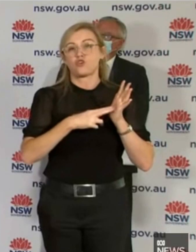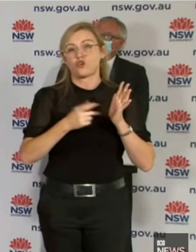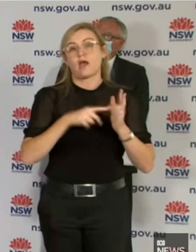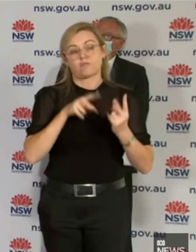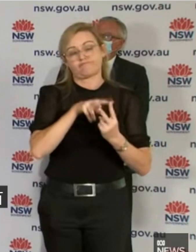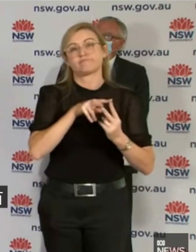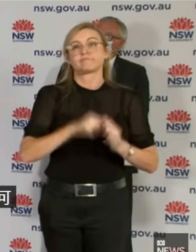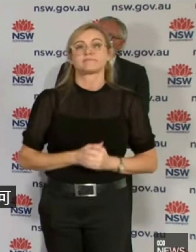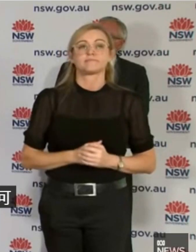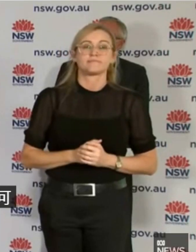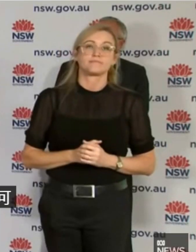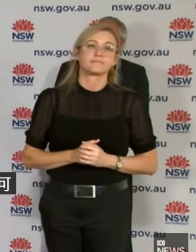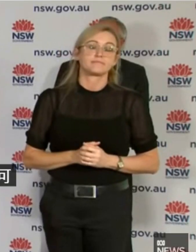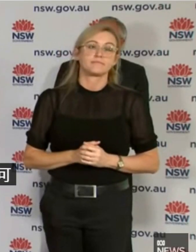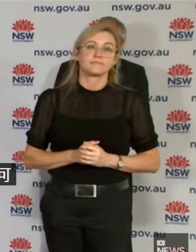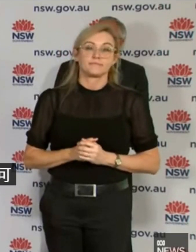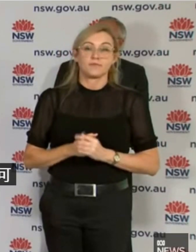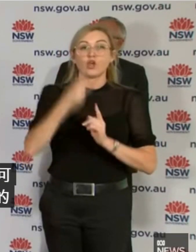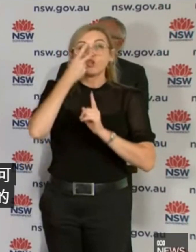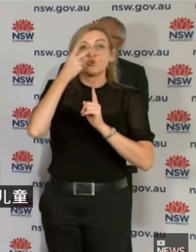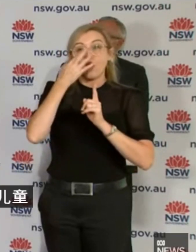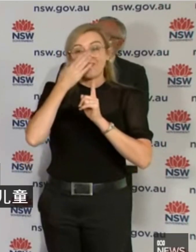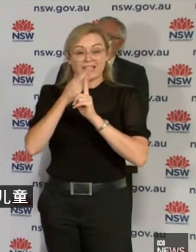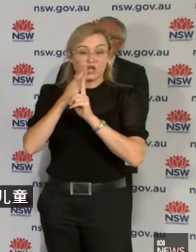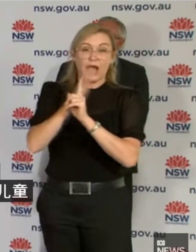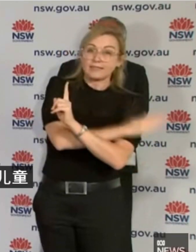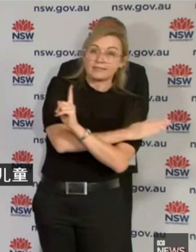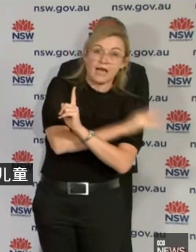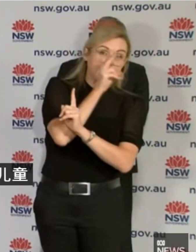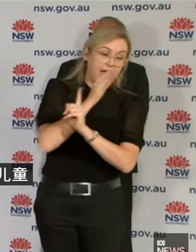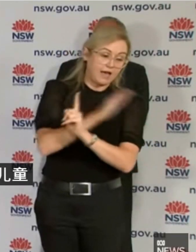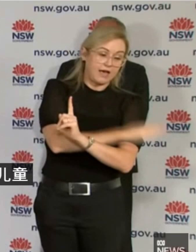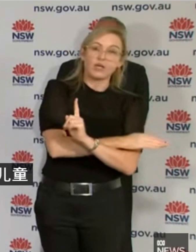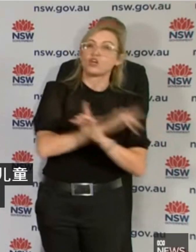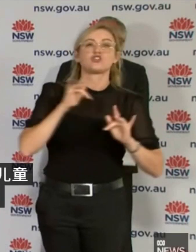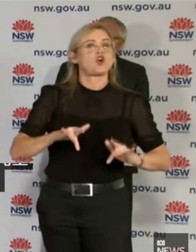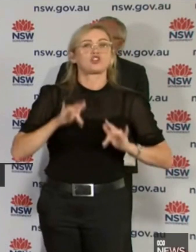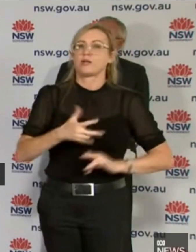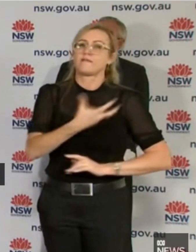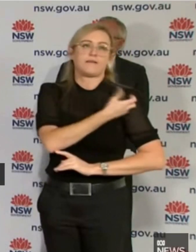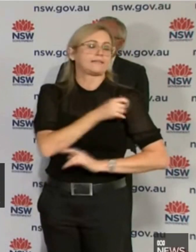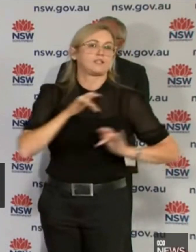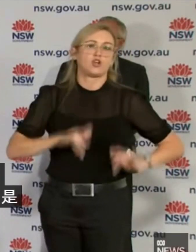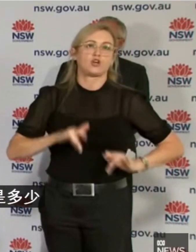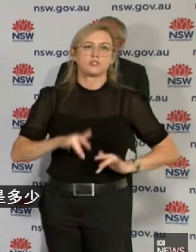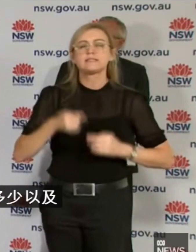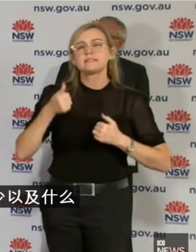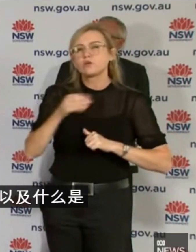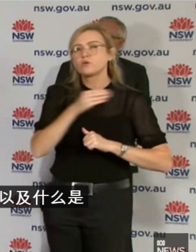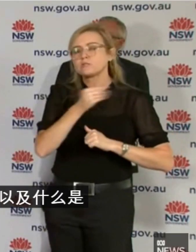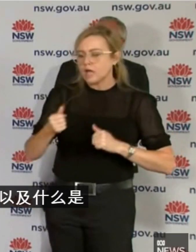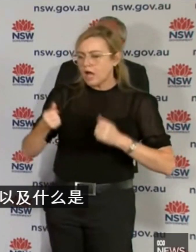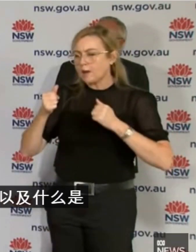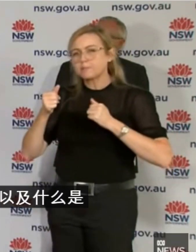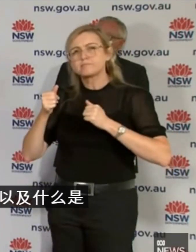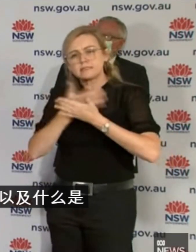There isn't a vaccine yet available for children under 12 years of age, and trials are still going on to work out what the right dose is and what